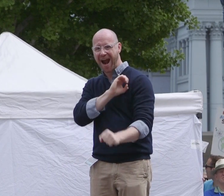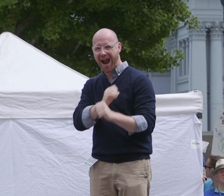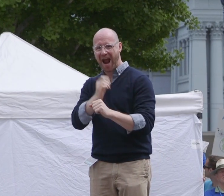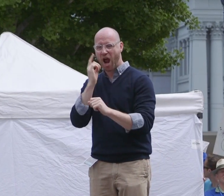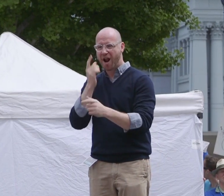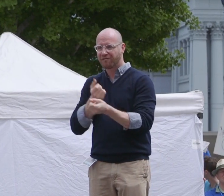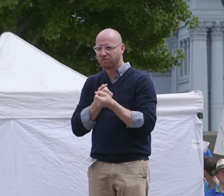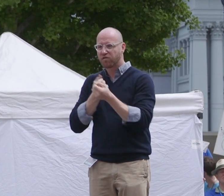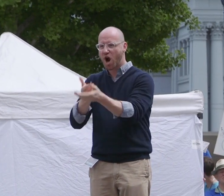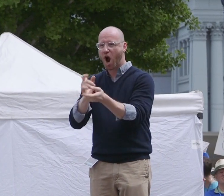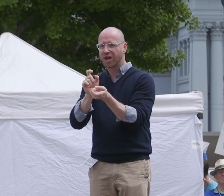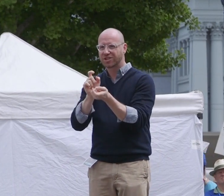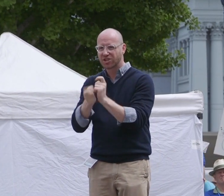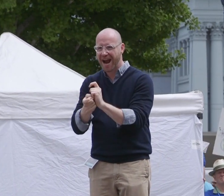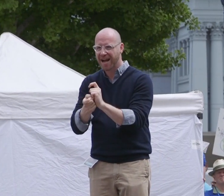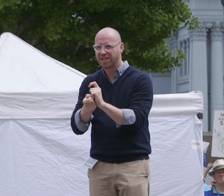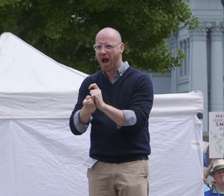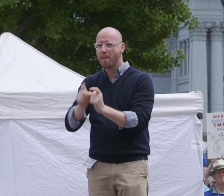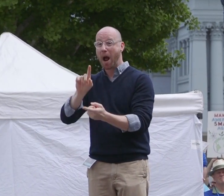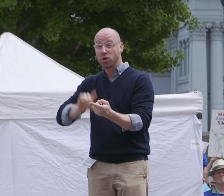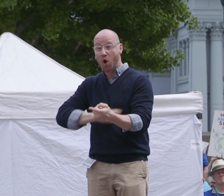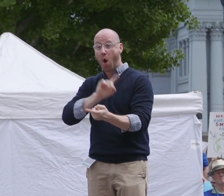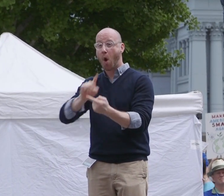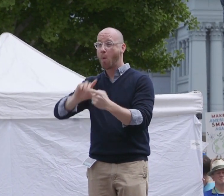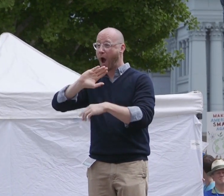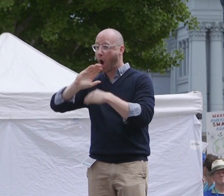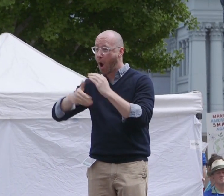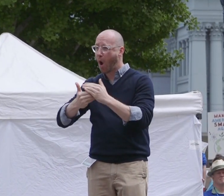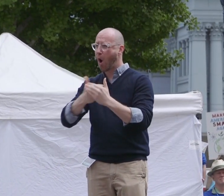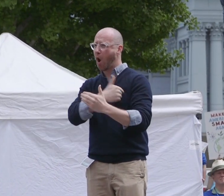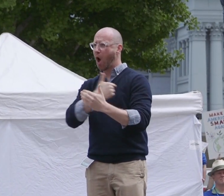significant. But when we band together,